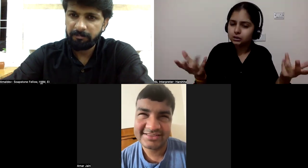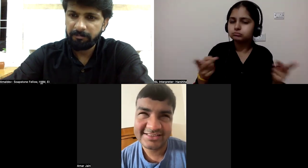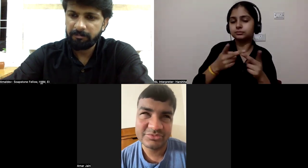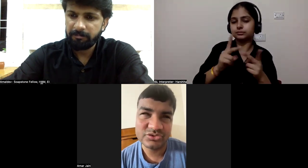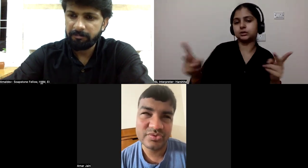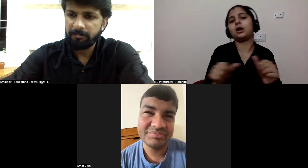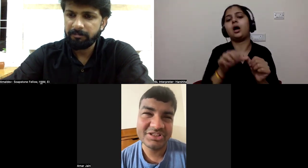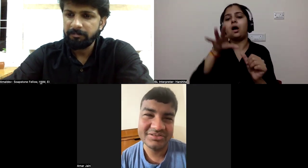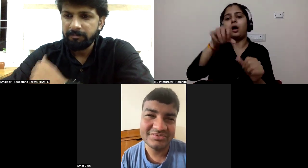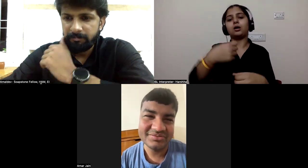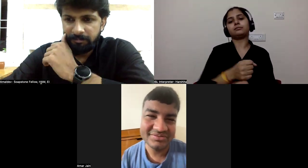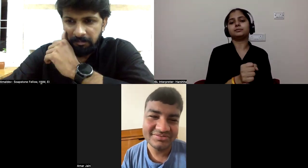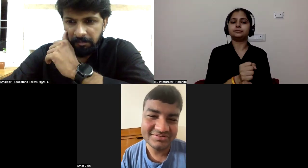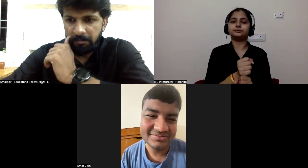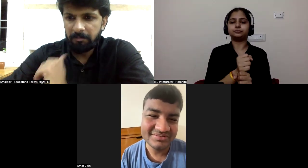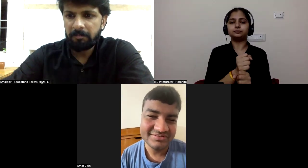more accessible to everybody.